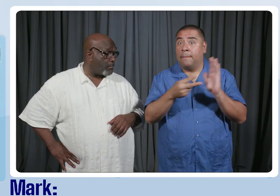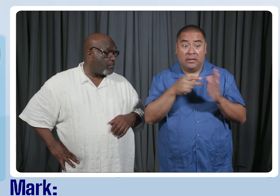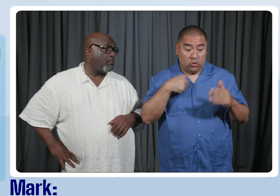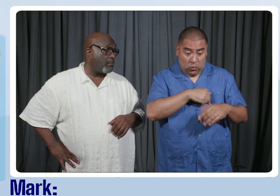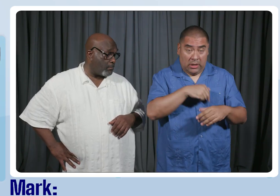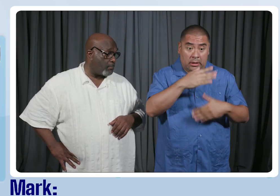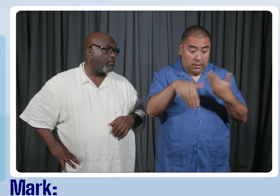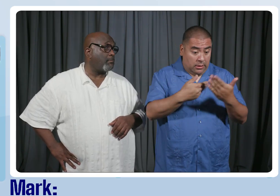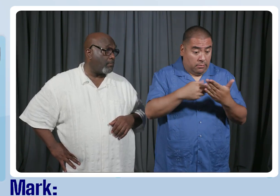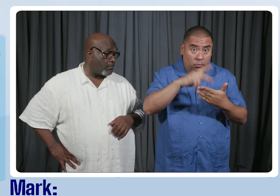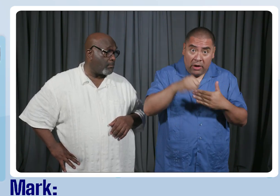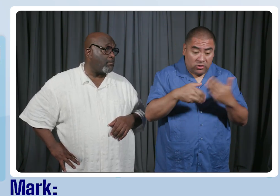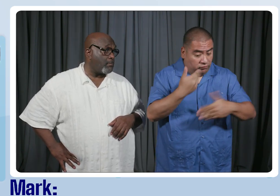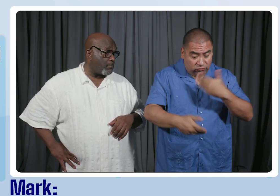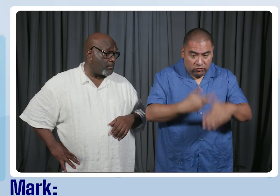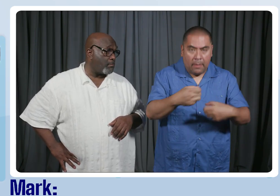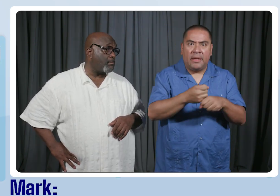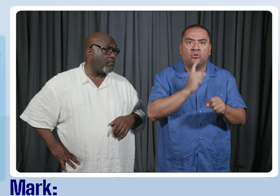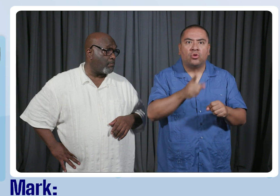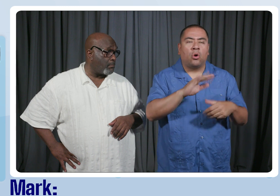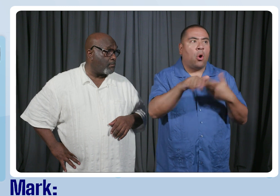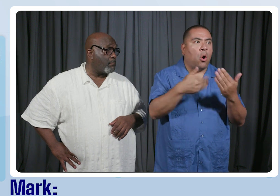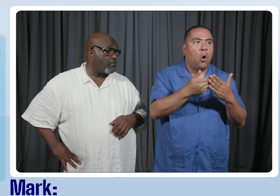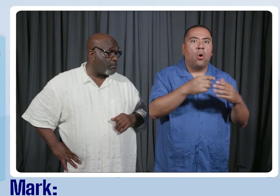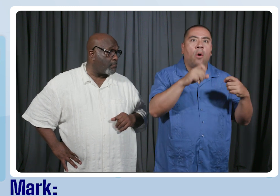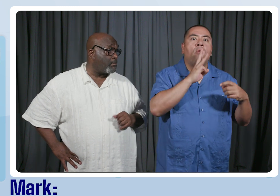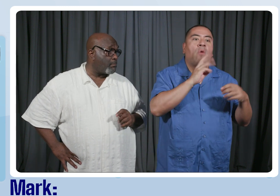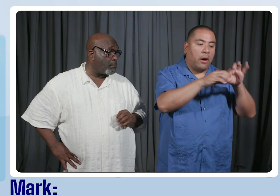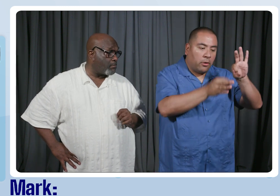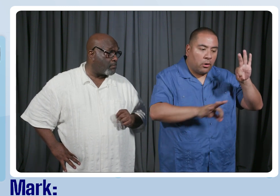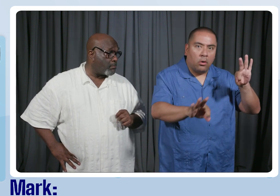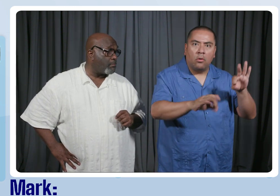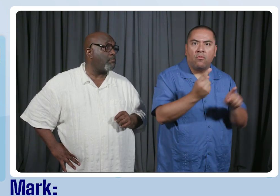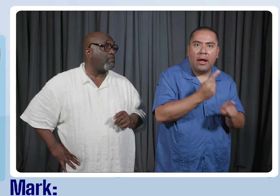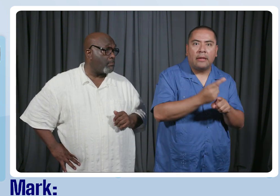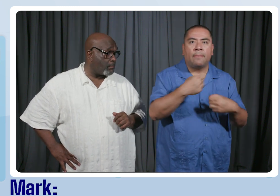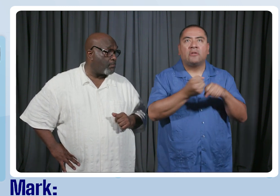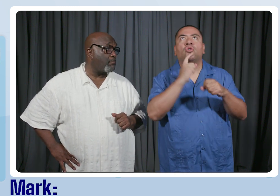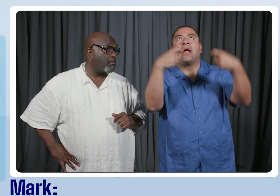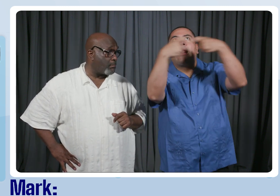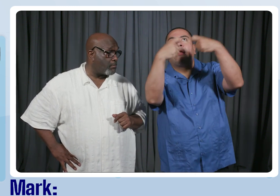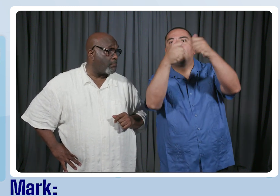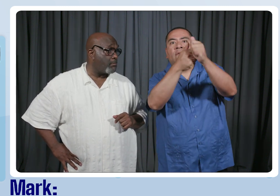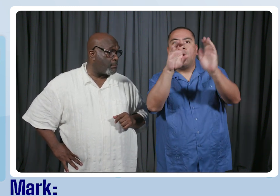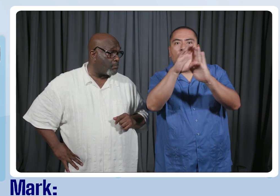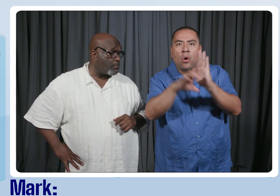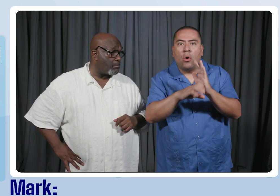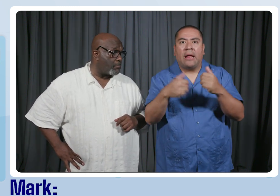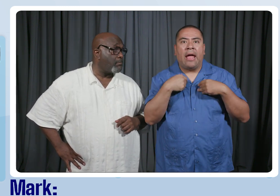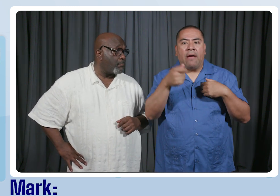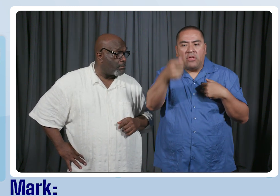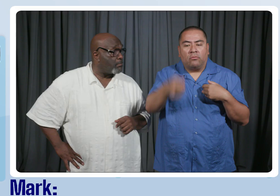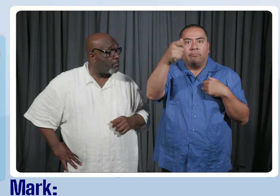the electricity is up to code. We make sure there are set breakers. We make sure that the plumbing is run right. We make sure the plumbing is new. There are